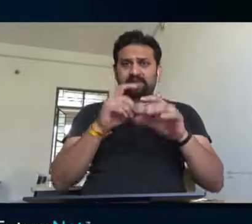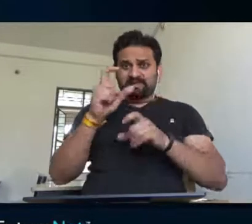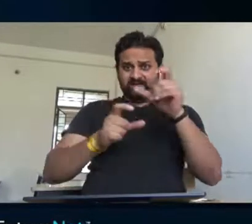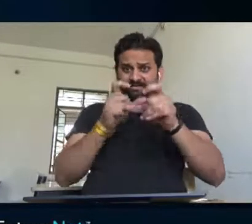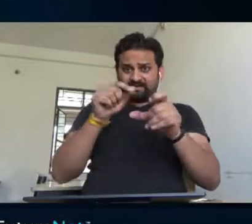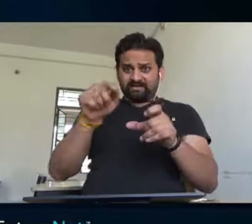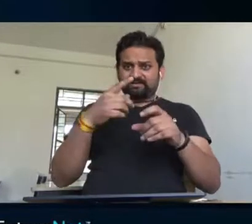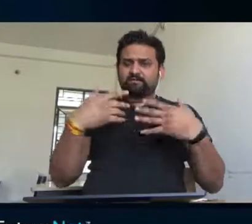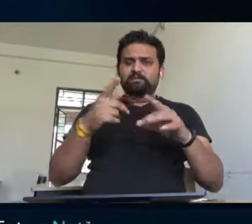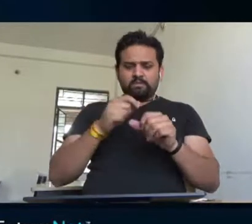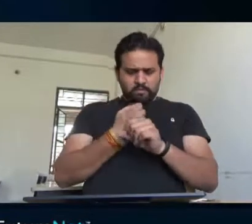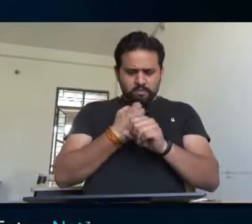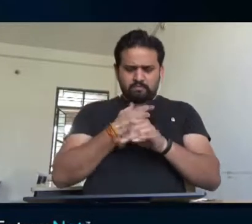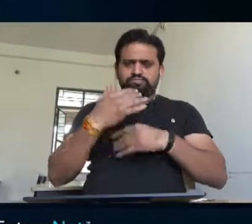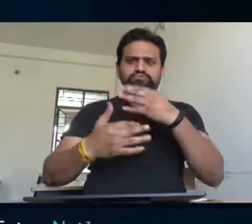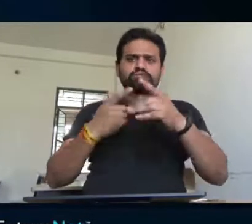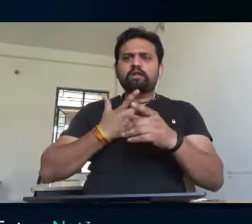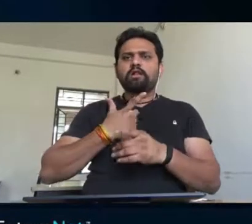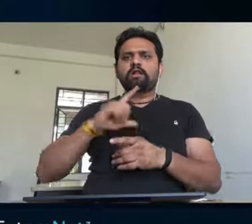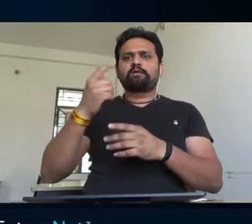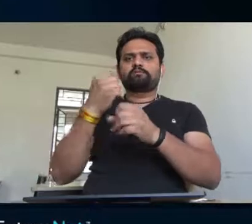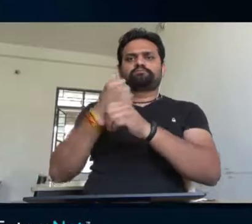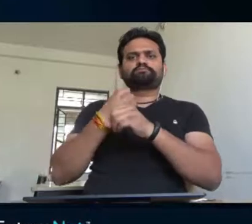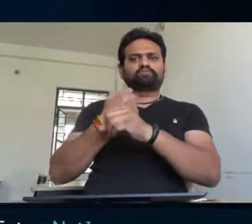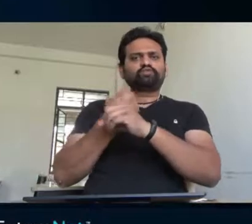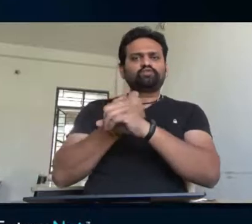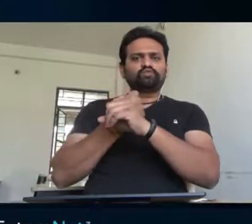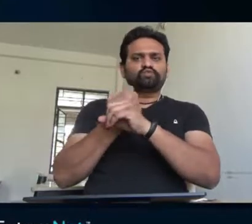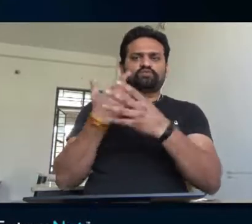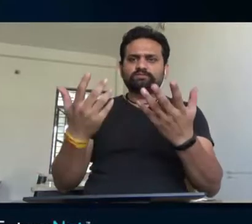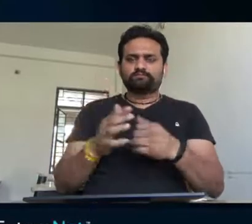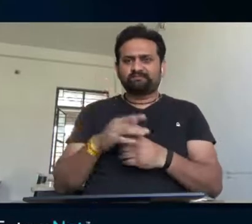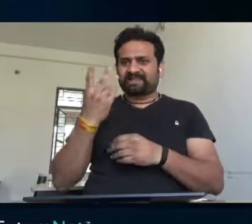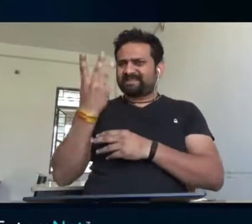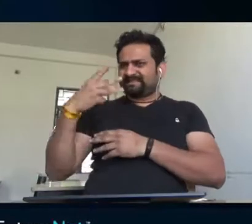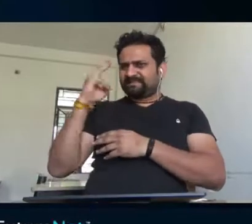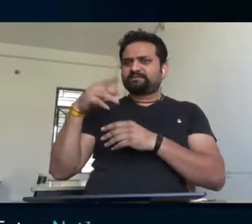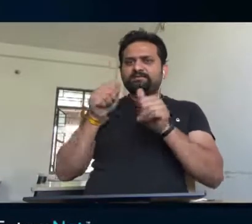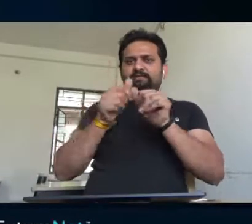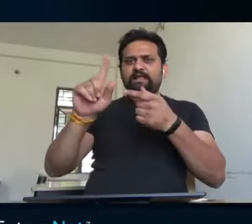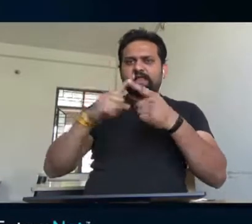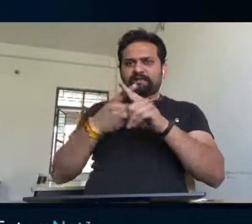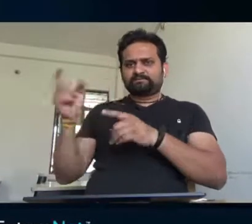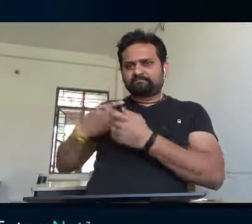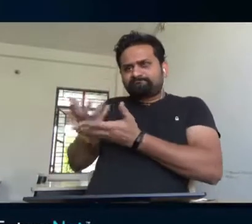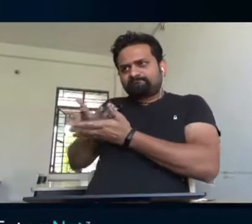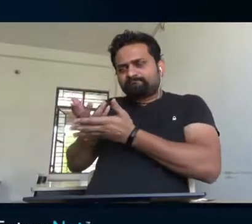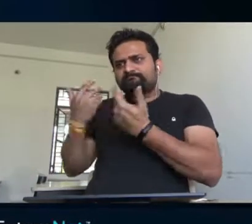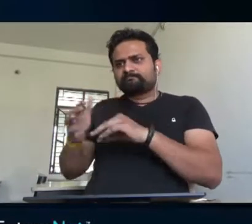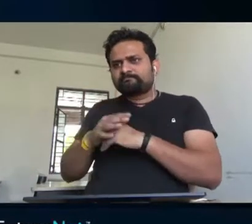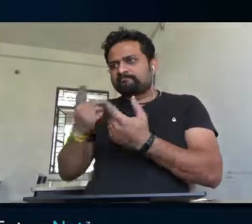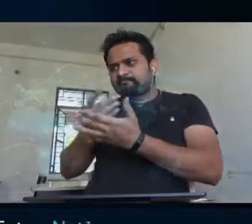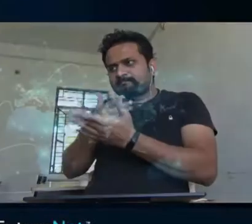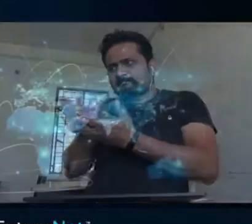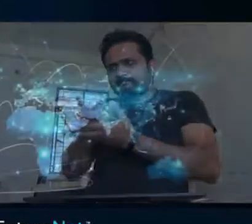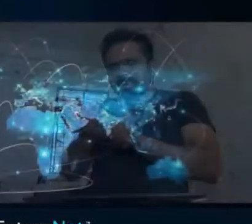company for the rest of your life. I have spoken with Alex about that the last 3 days, and when we are speaking so